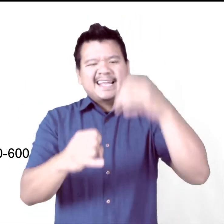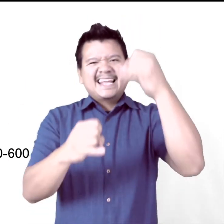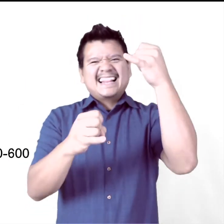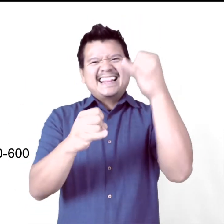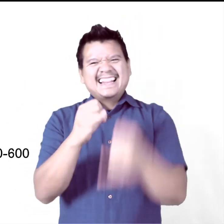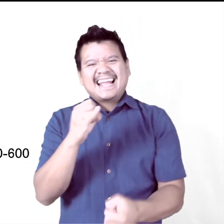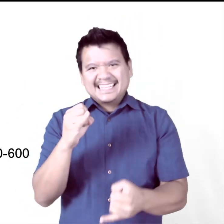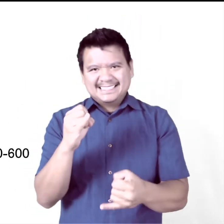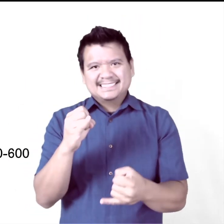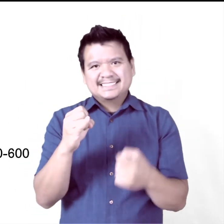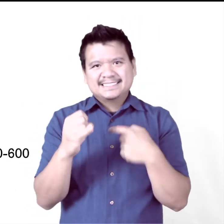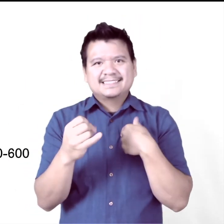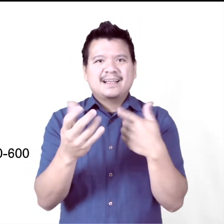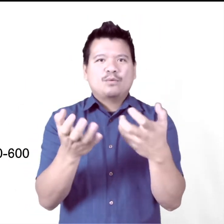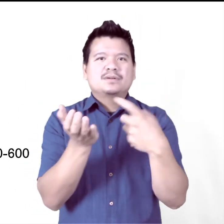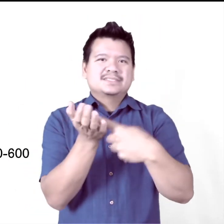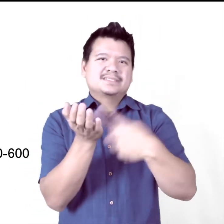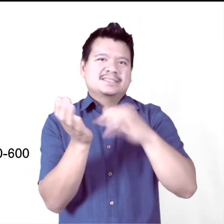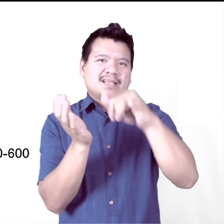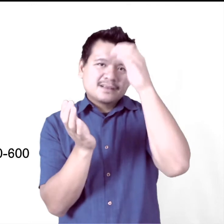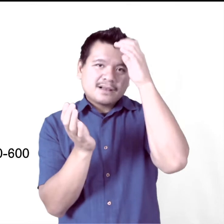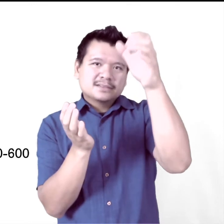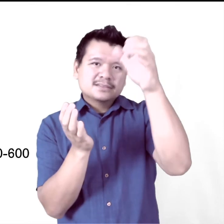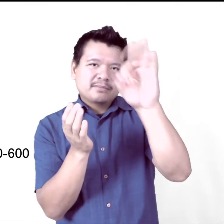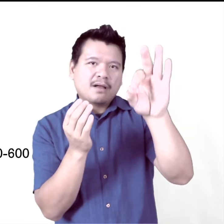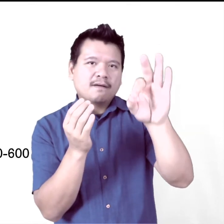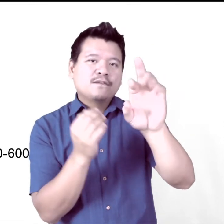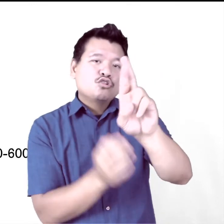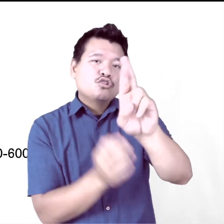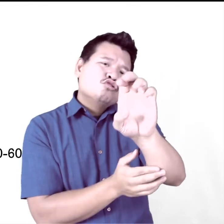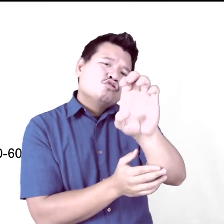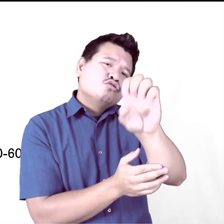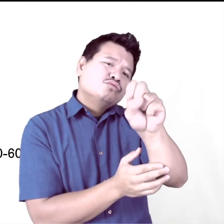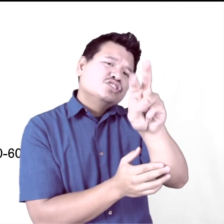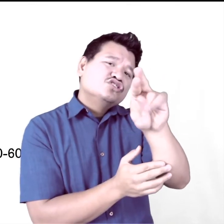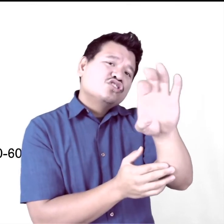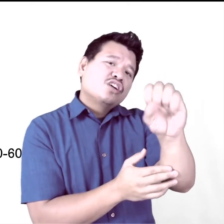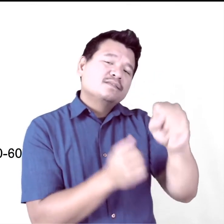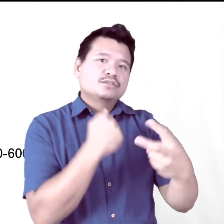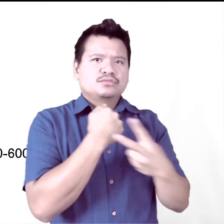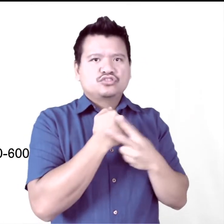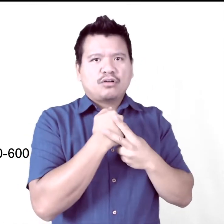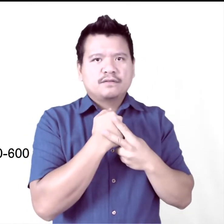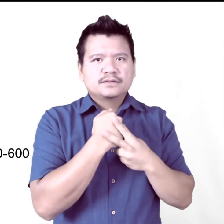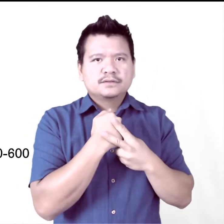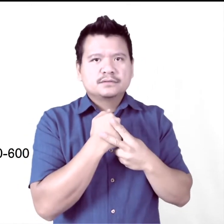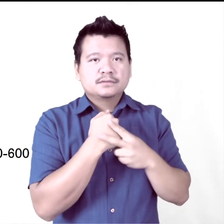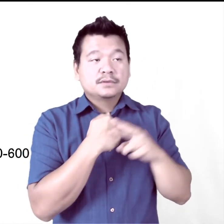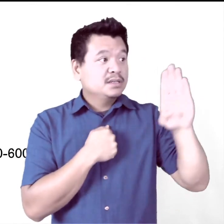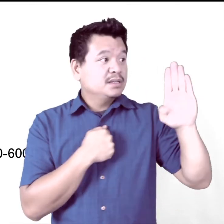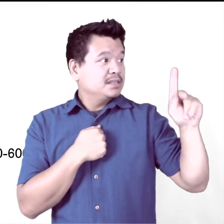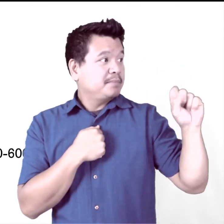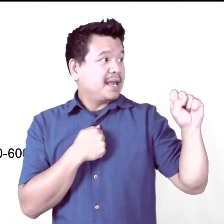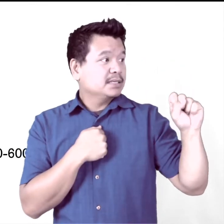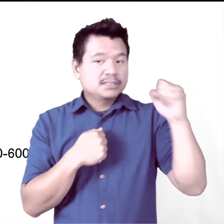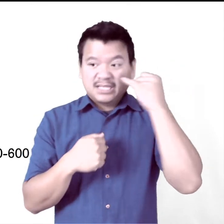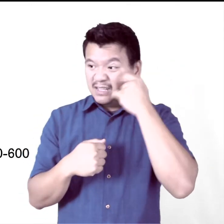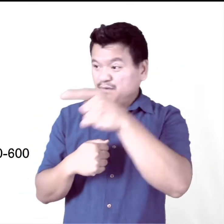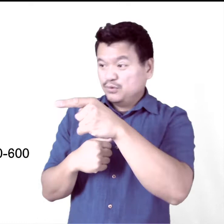And last, I just want to talk about this concept of reserves. So the banks don't like it when you empty out your